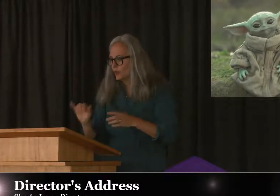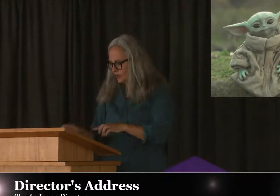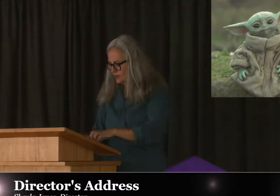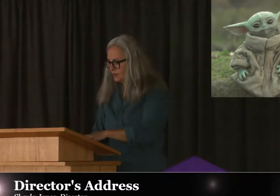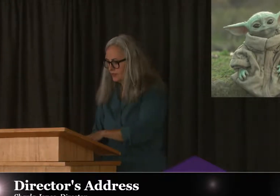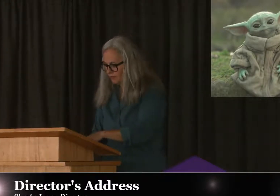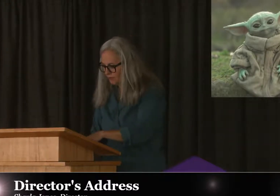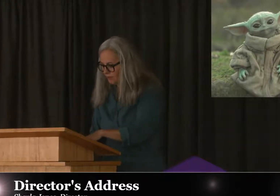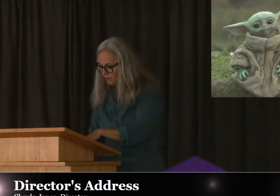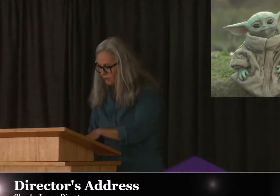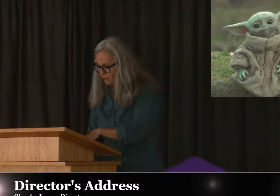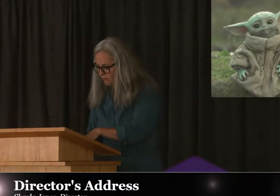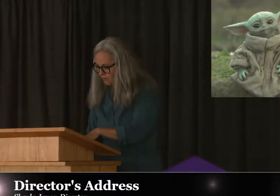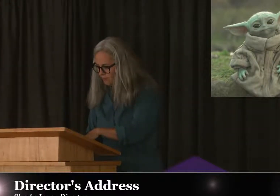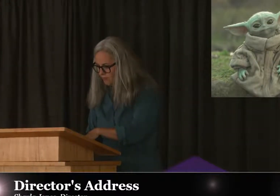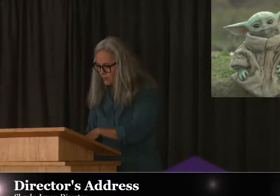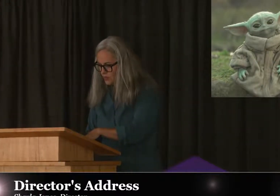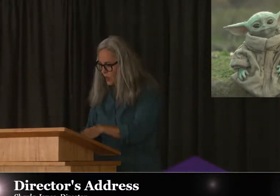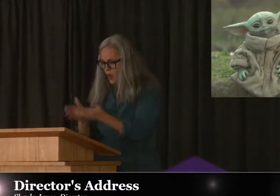can get help from.